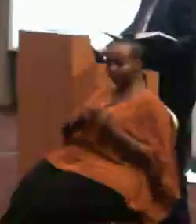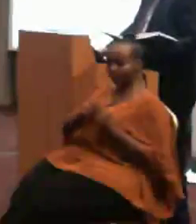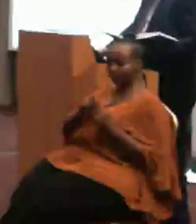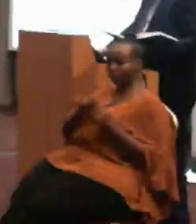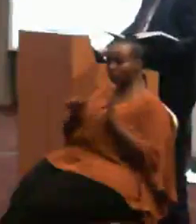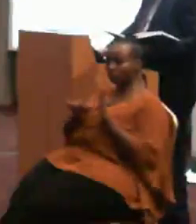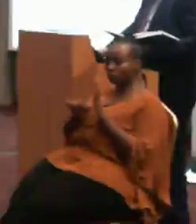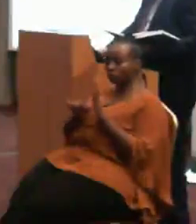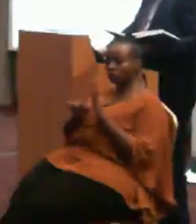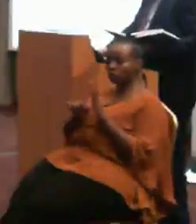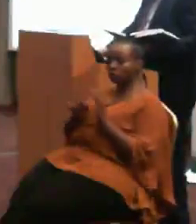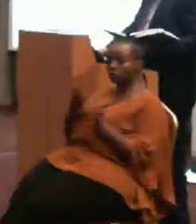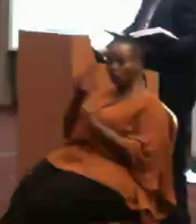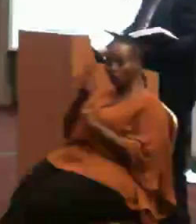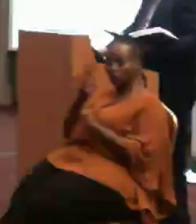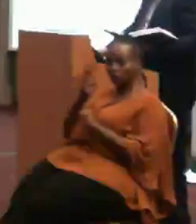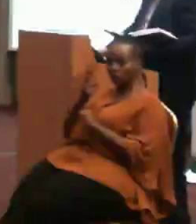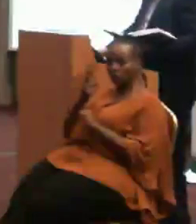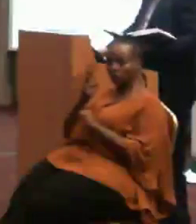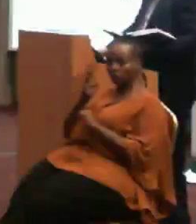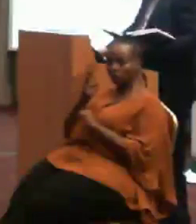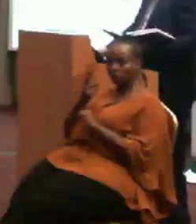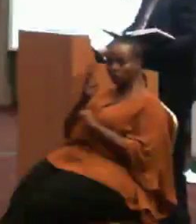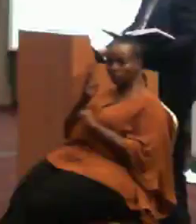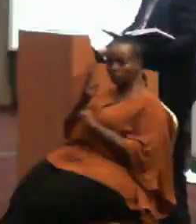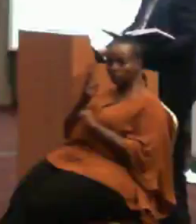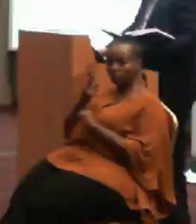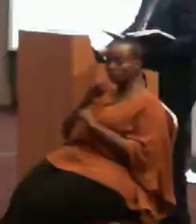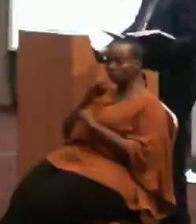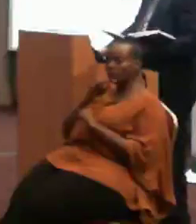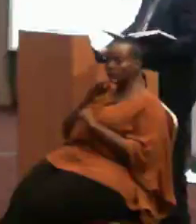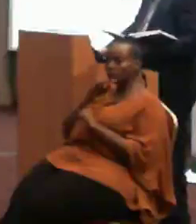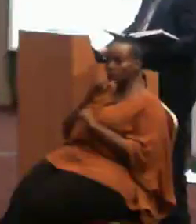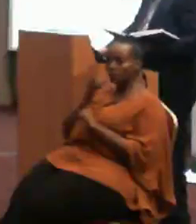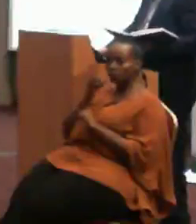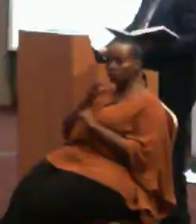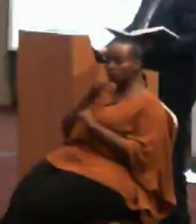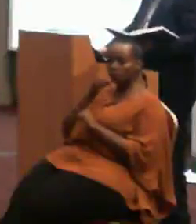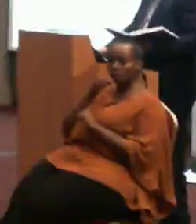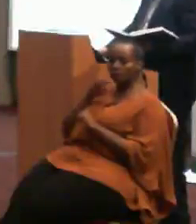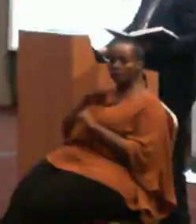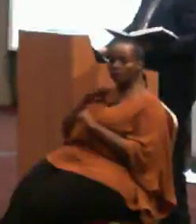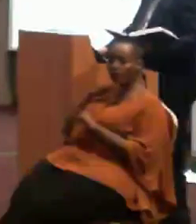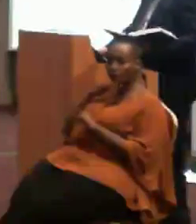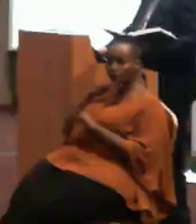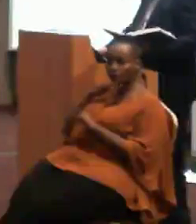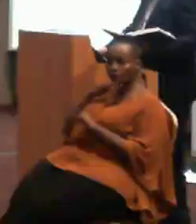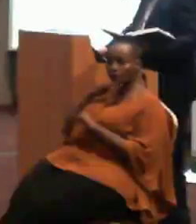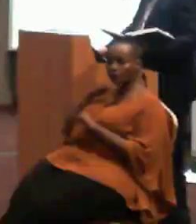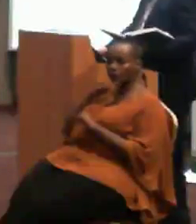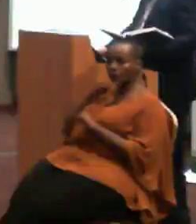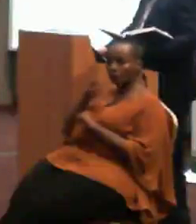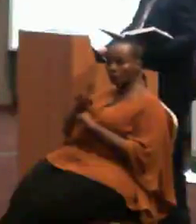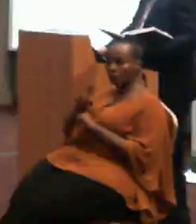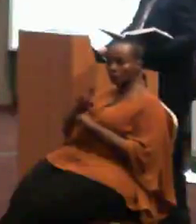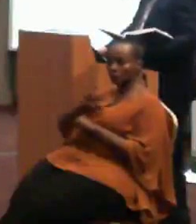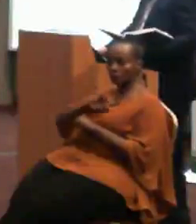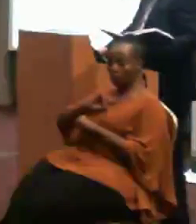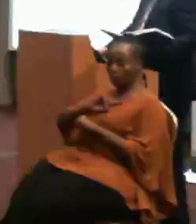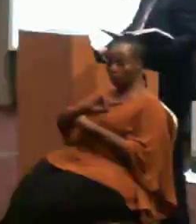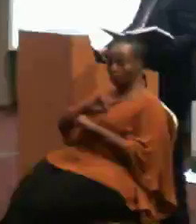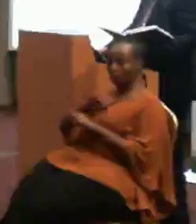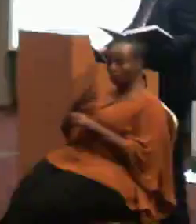understand from what perspective are you bringing that aspect, because every time we